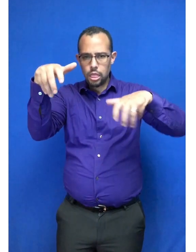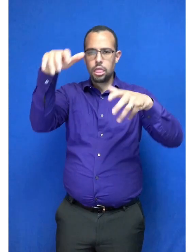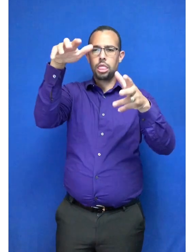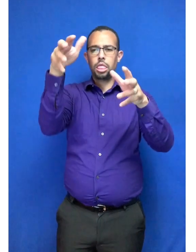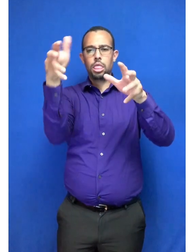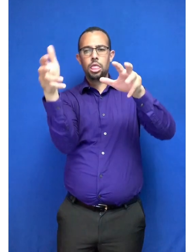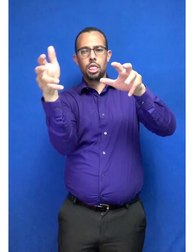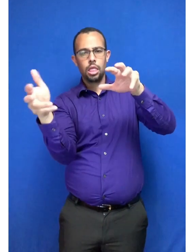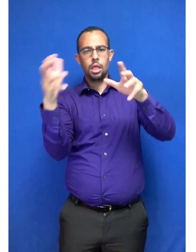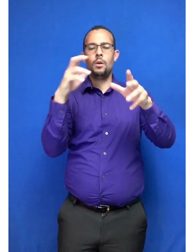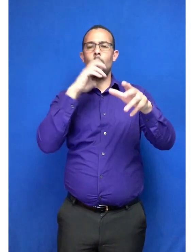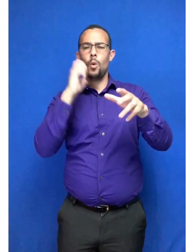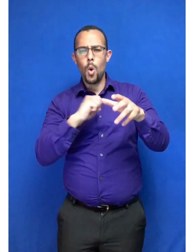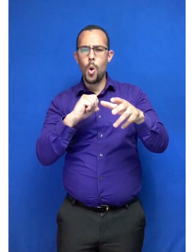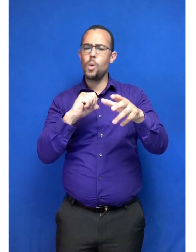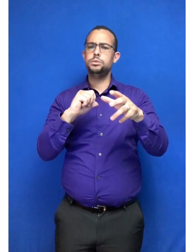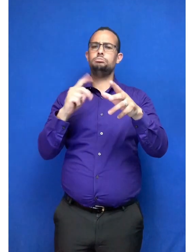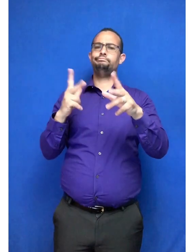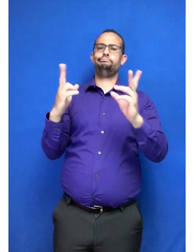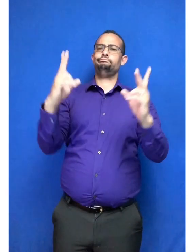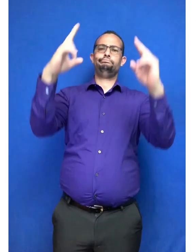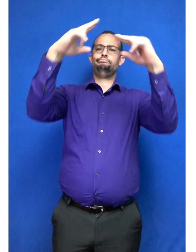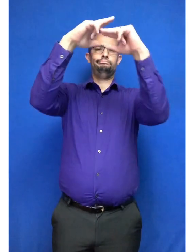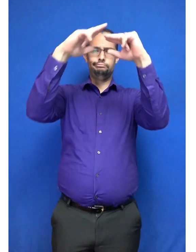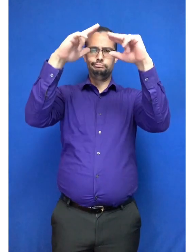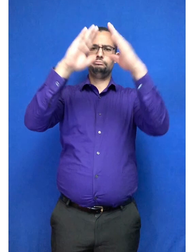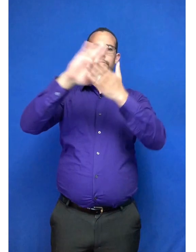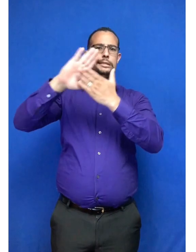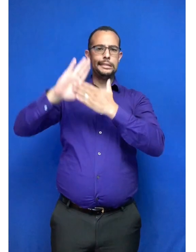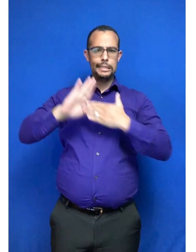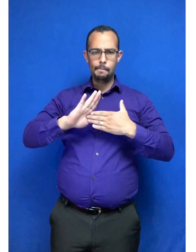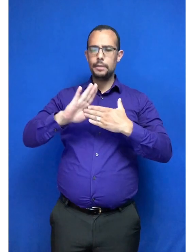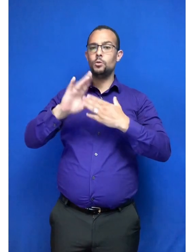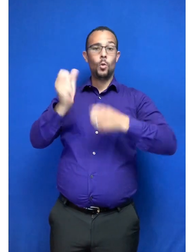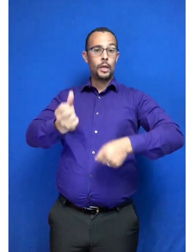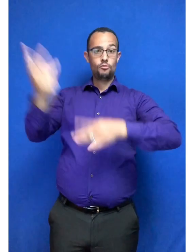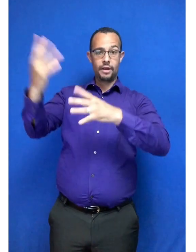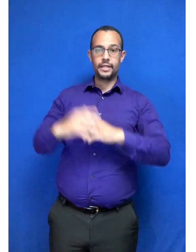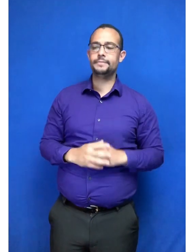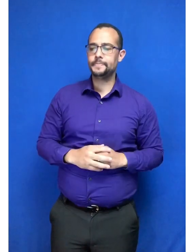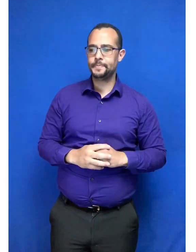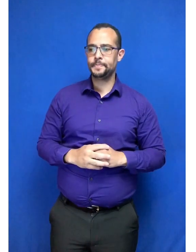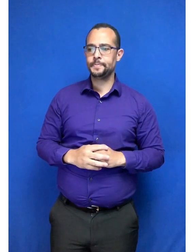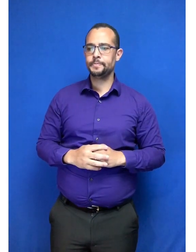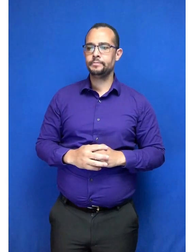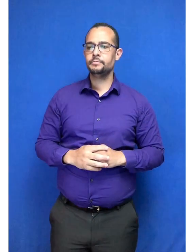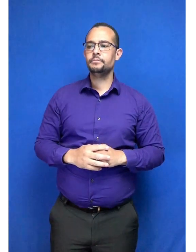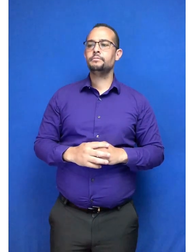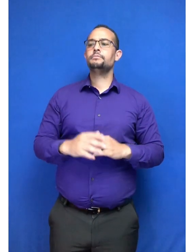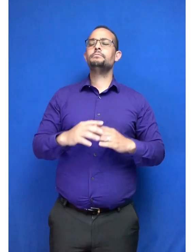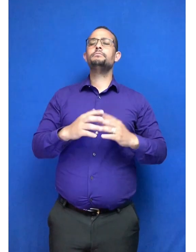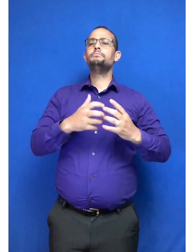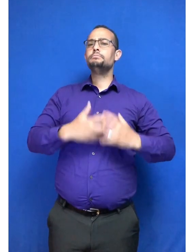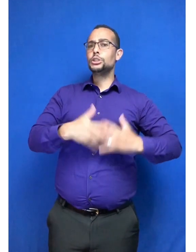trees, any old bushes. Check your generator. Make sure it's maintenanced and in good working